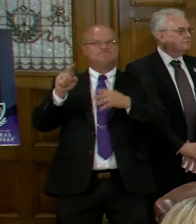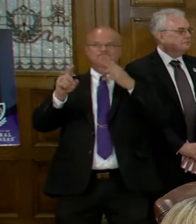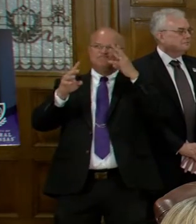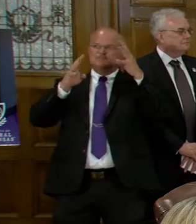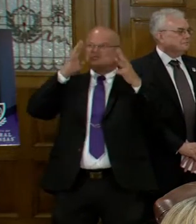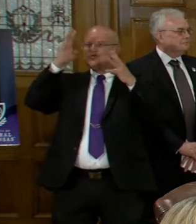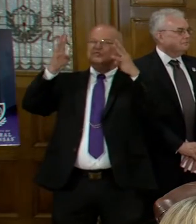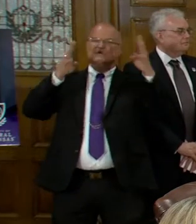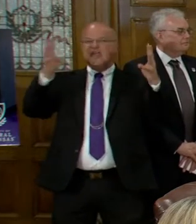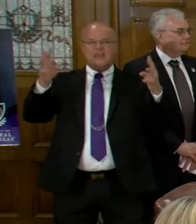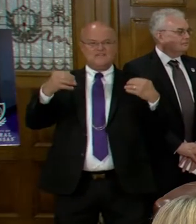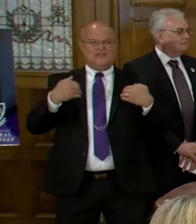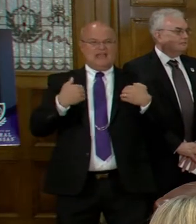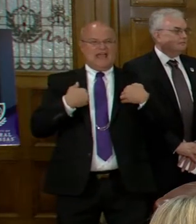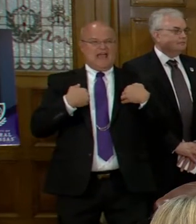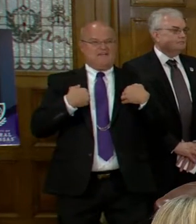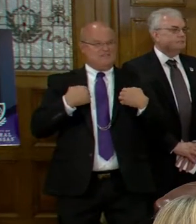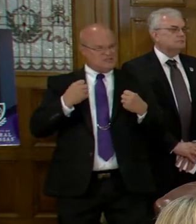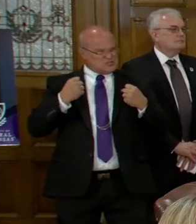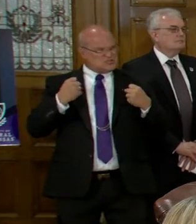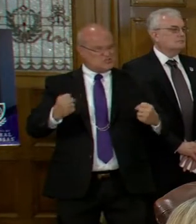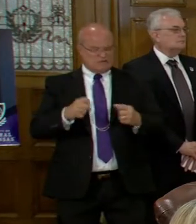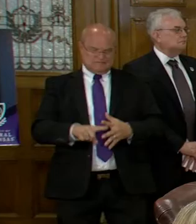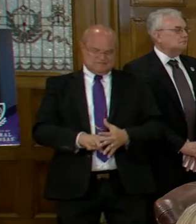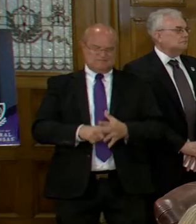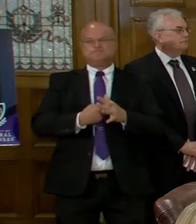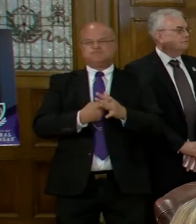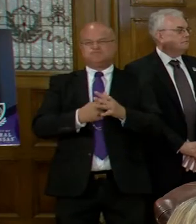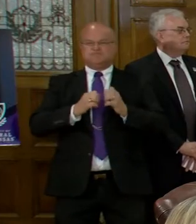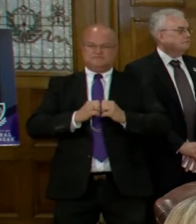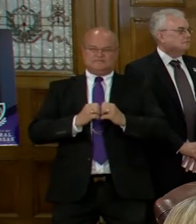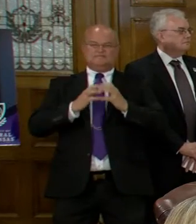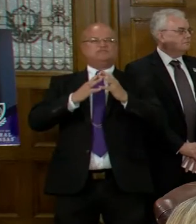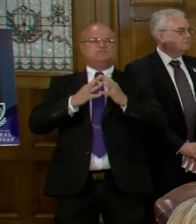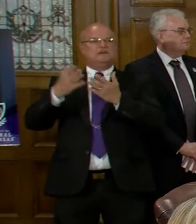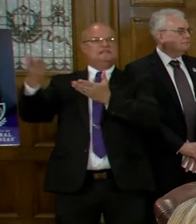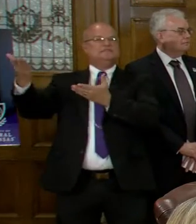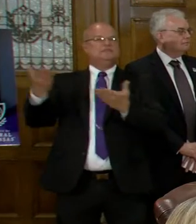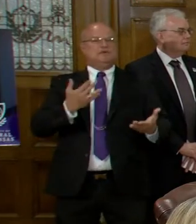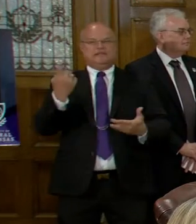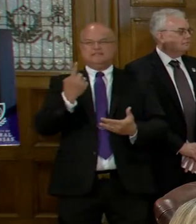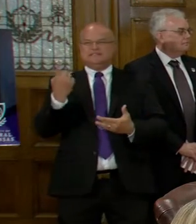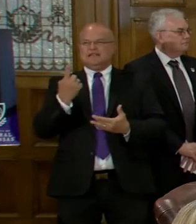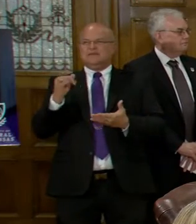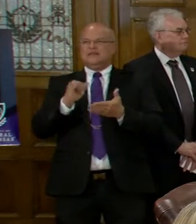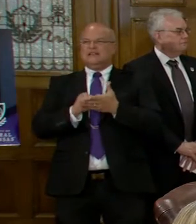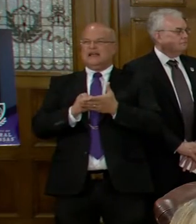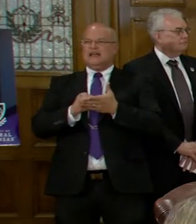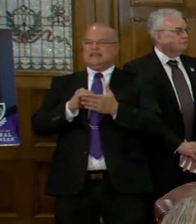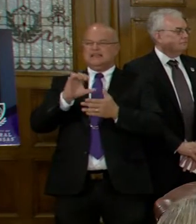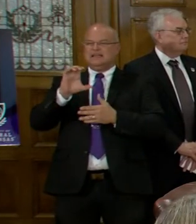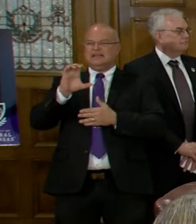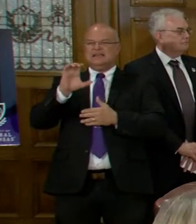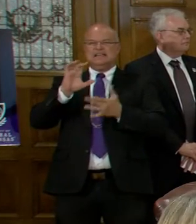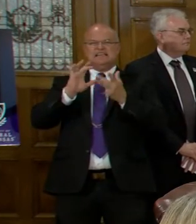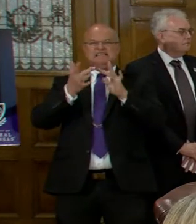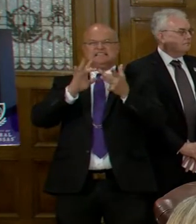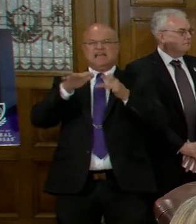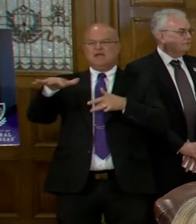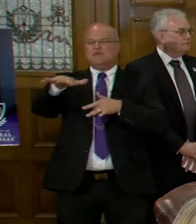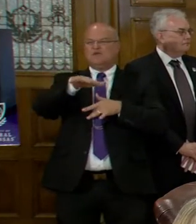creative enough and having the strong initiative to bring something like a cyber range to